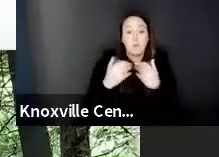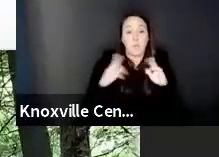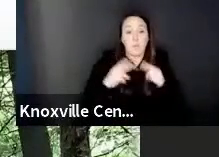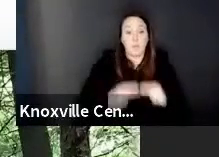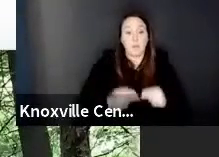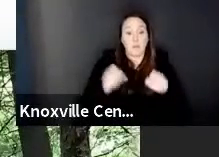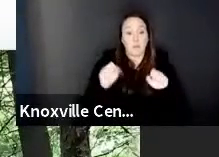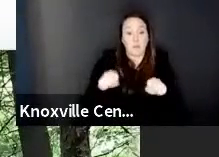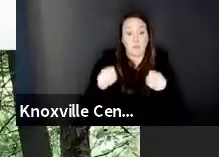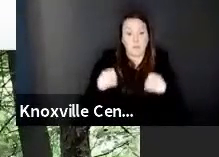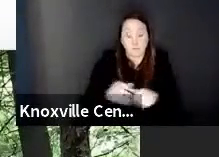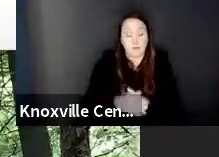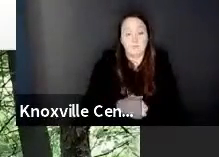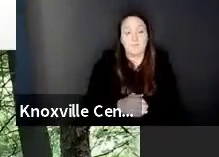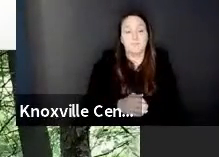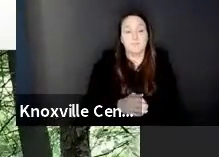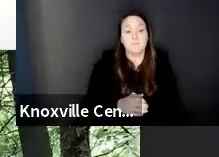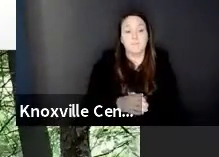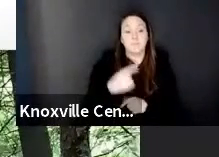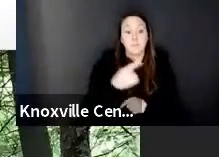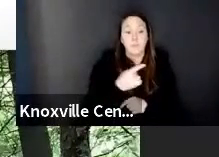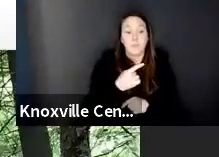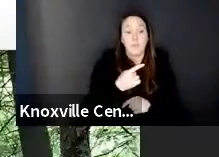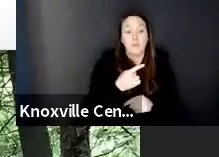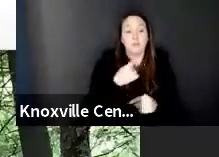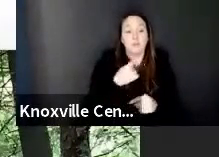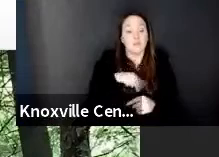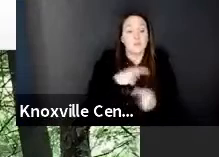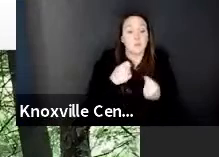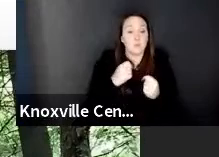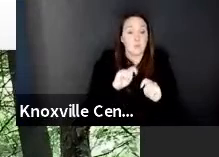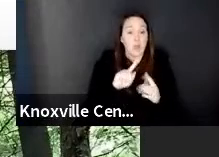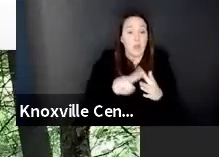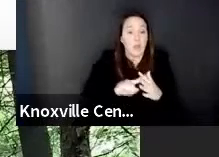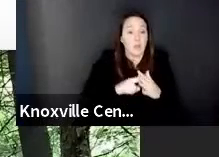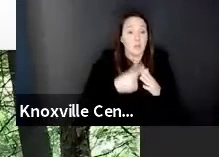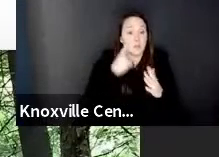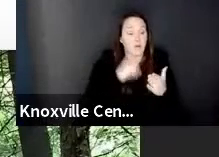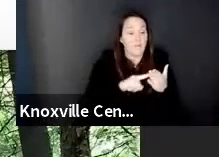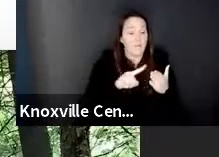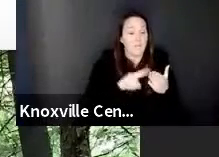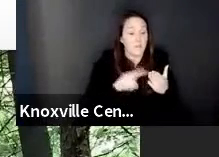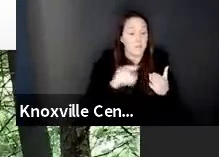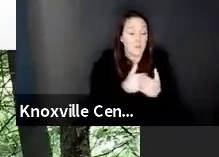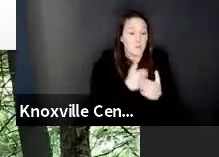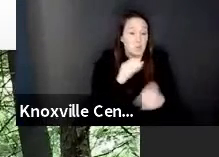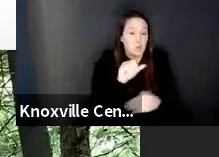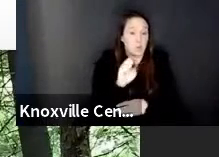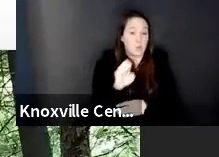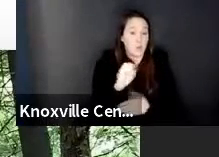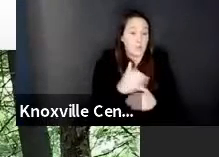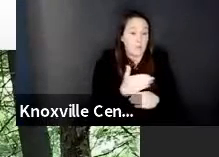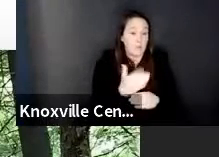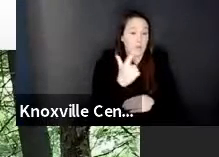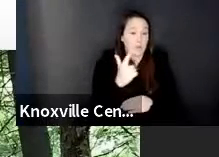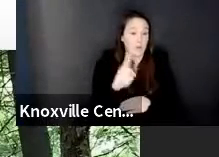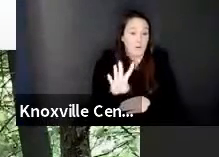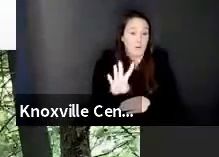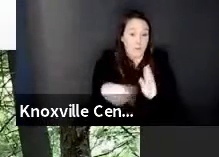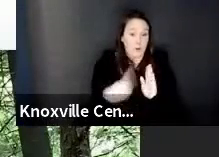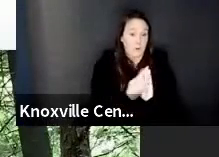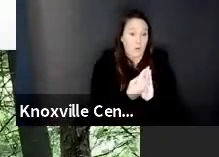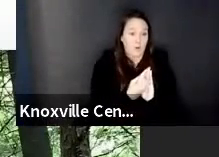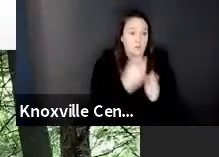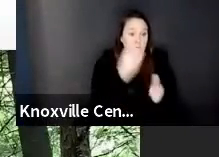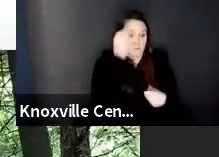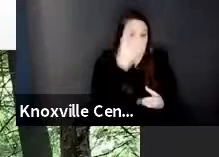or capability. For this benchmark, we aim to initiate investigations for new cases within 24 hours of being notified of the